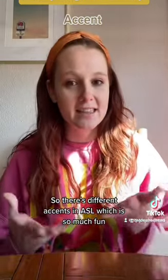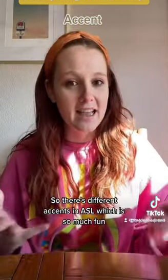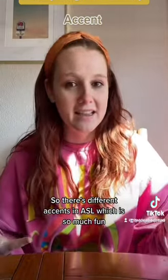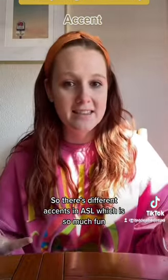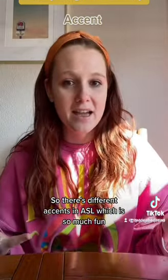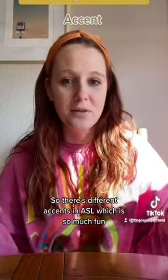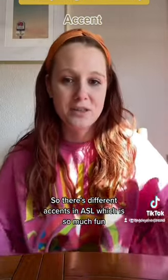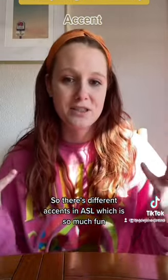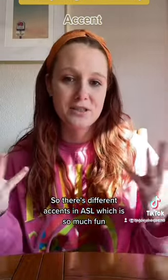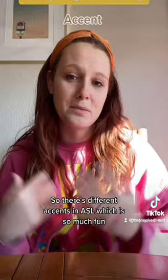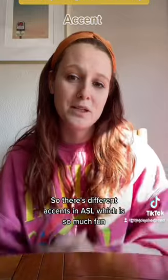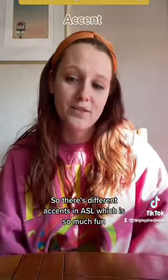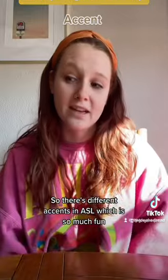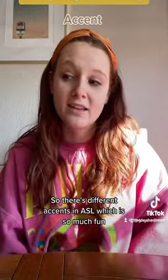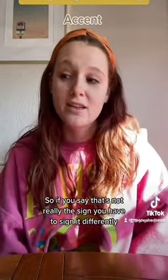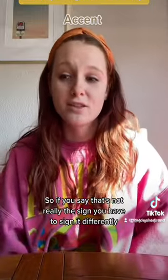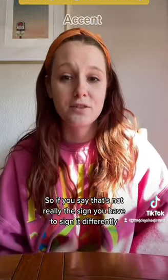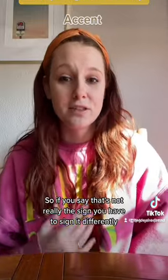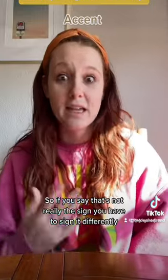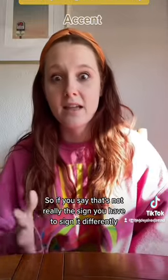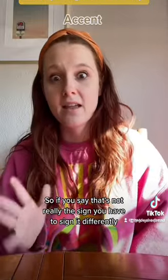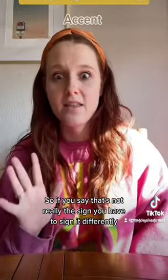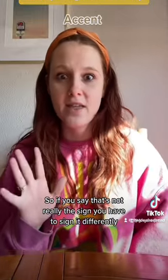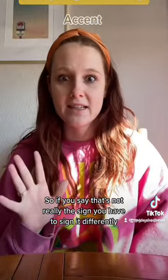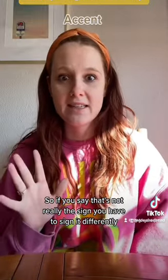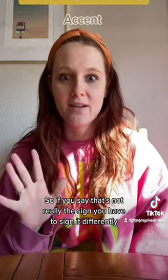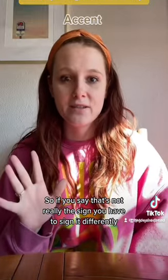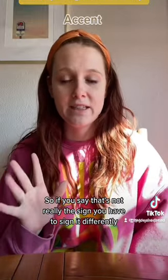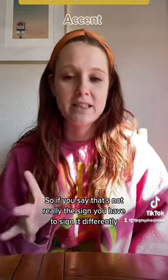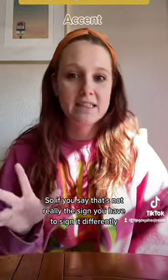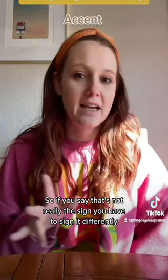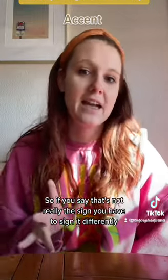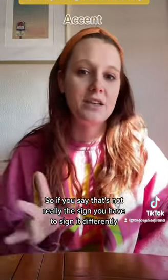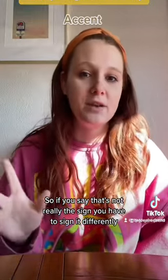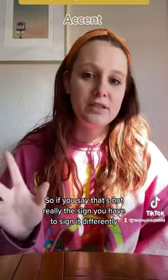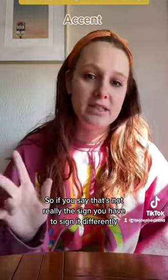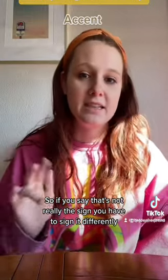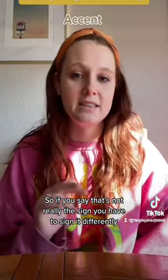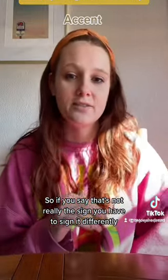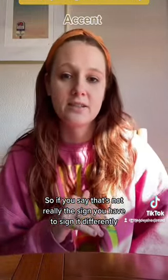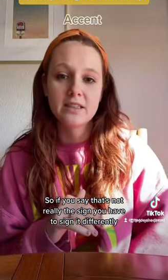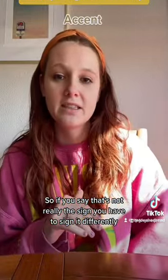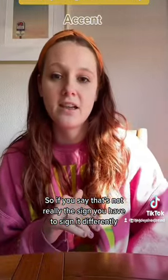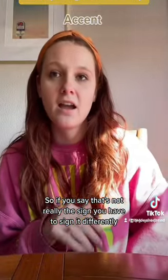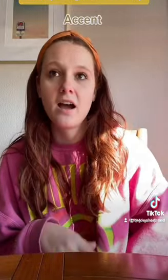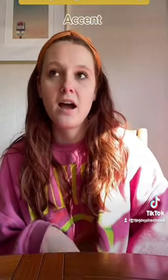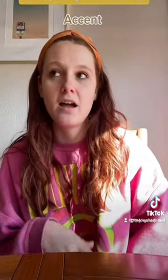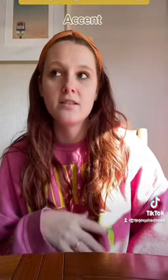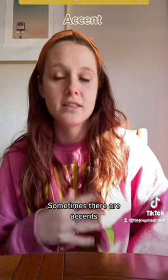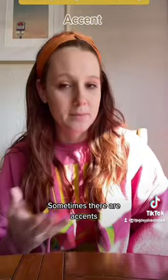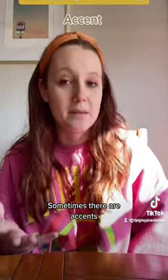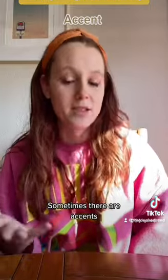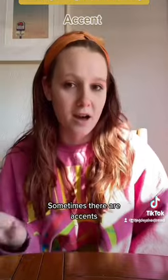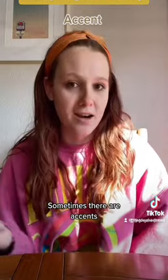ASL which is so much fun so if you say that's not really the sign you have to sign it differently sometimes there are